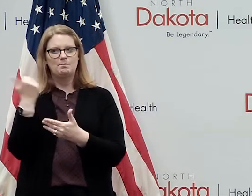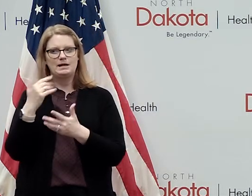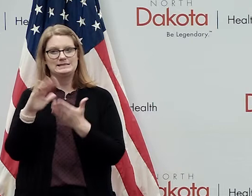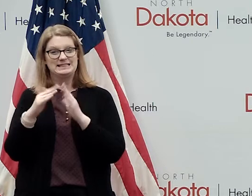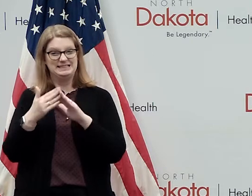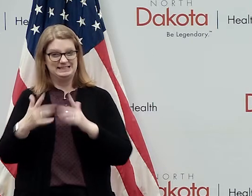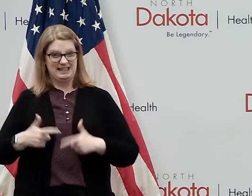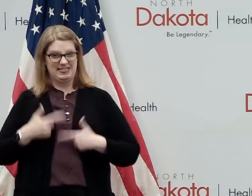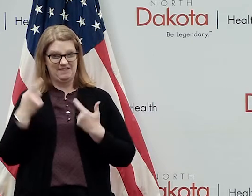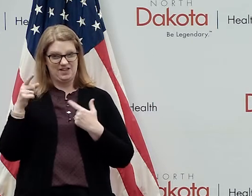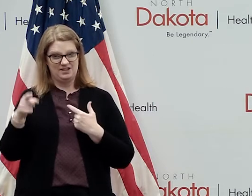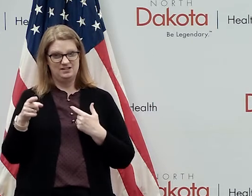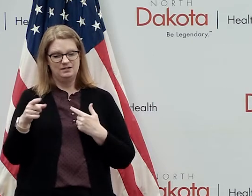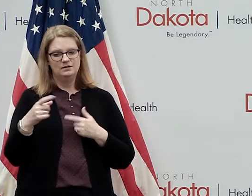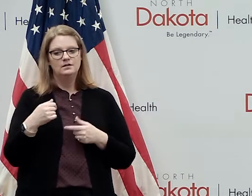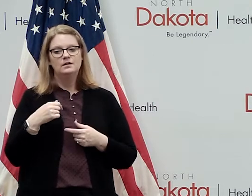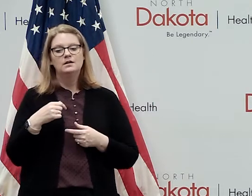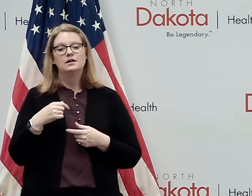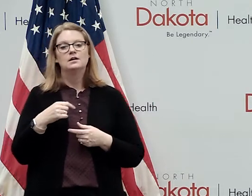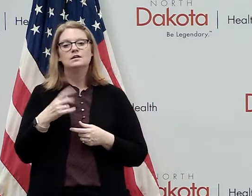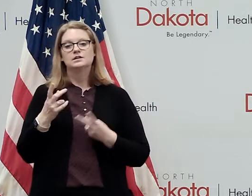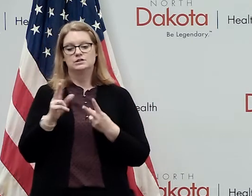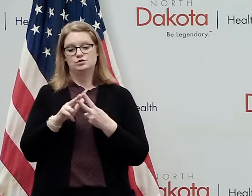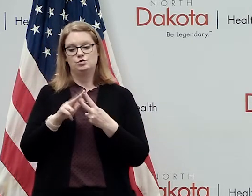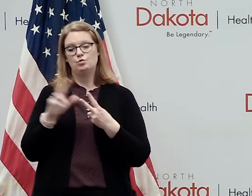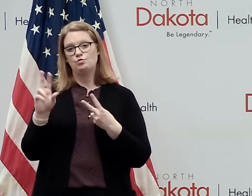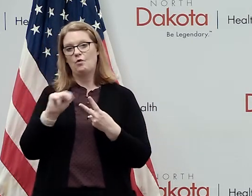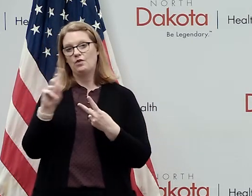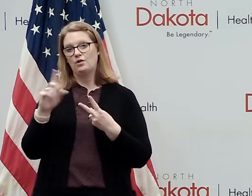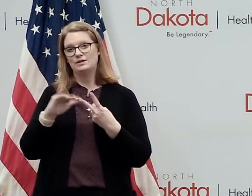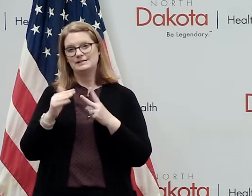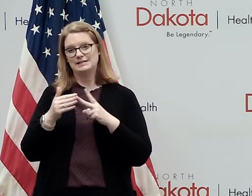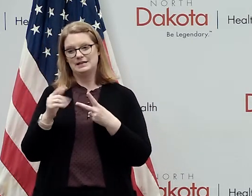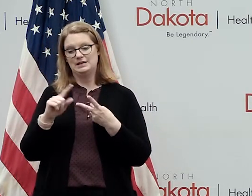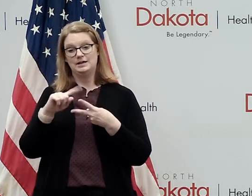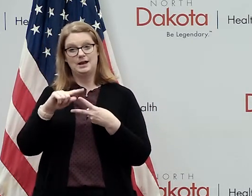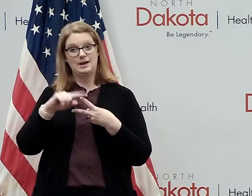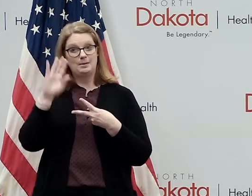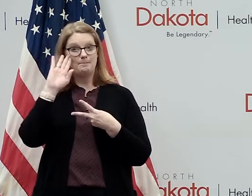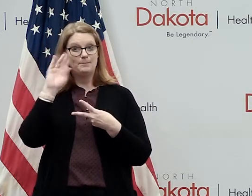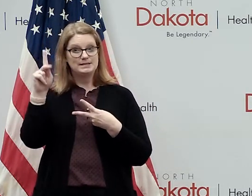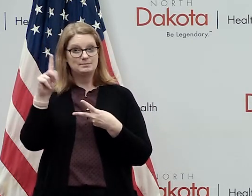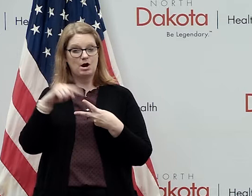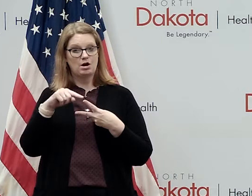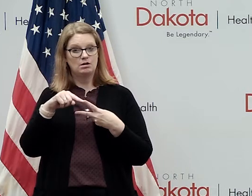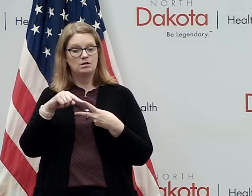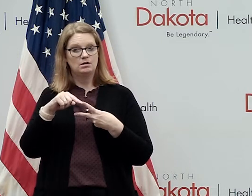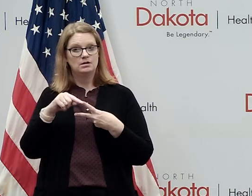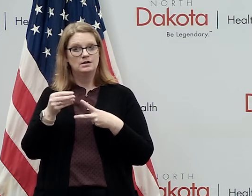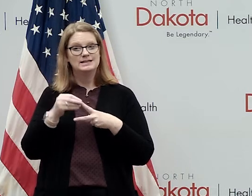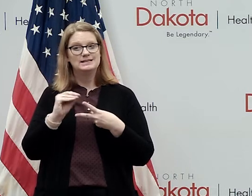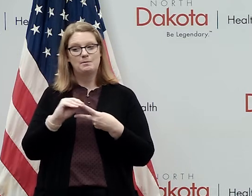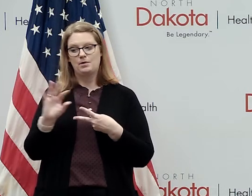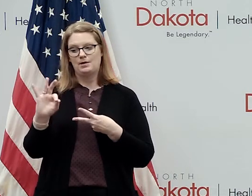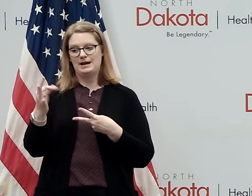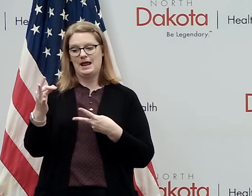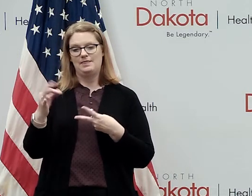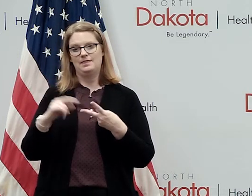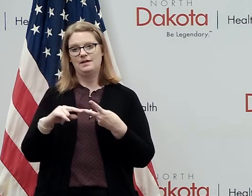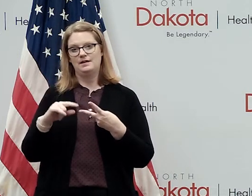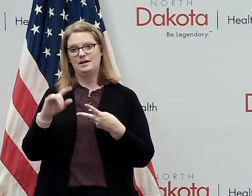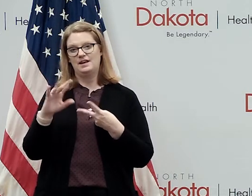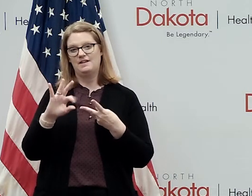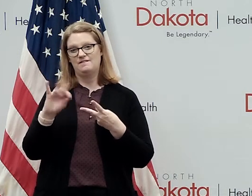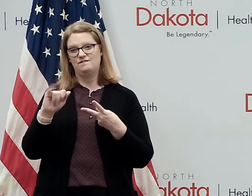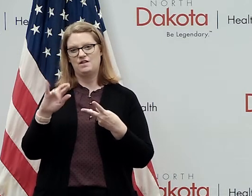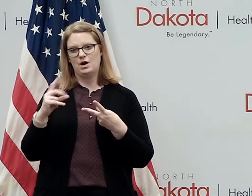coronavirus. Two North Dakota cities showed up on that. Bismarck ranked number 9th and Fargo the 3rd.